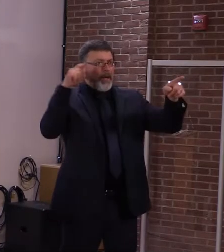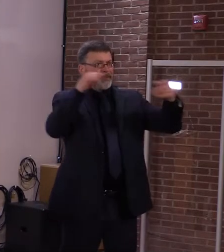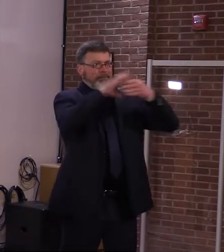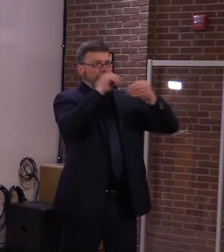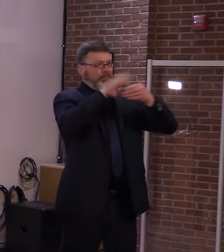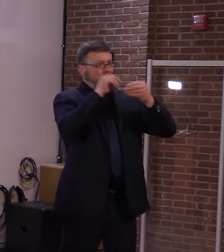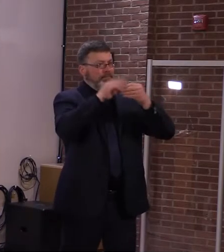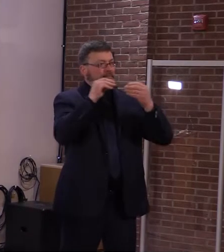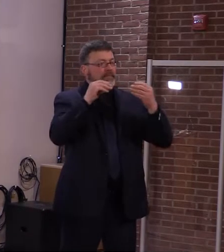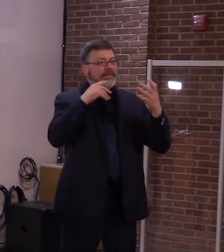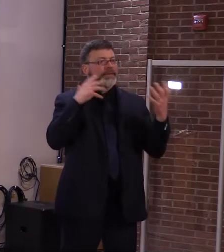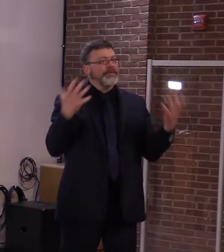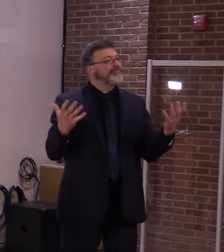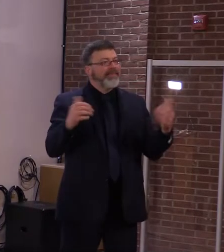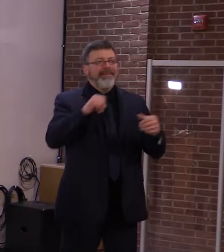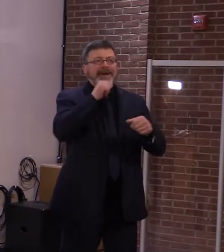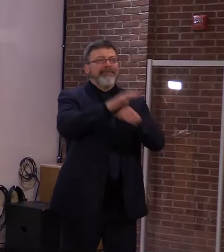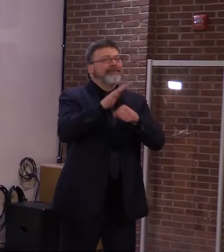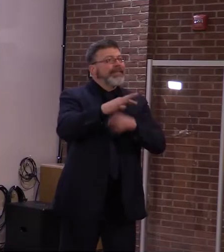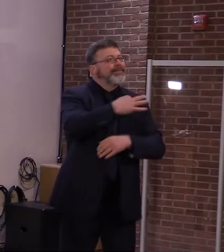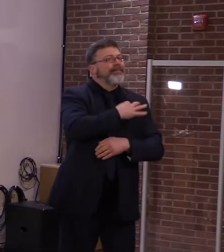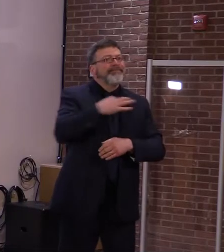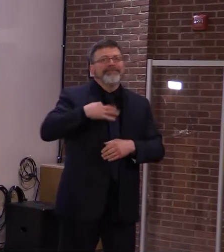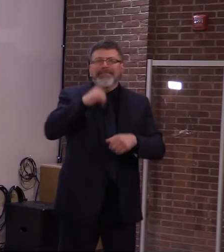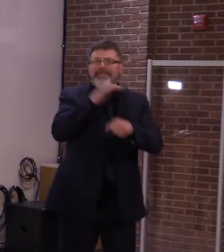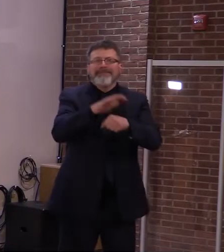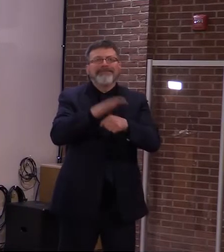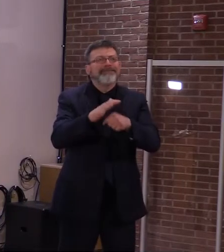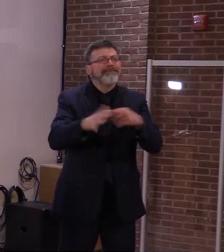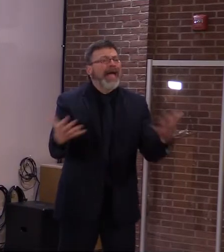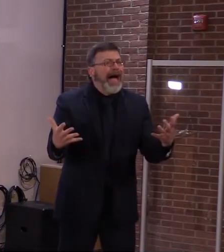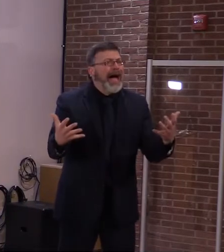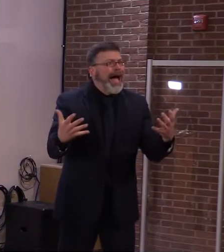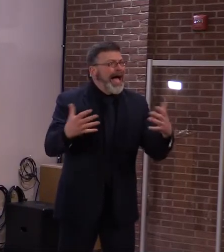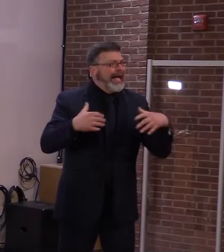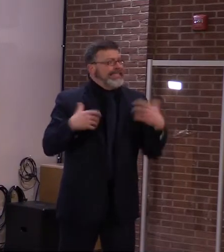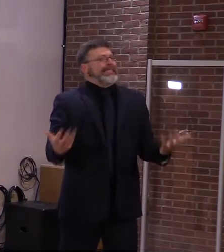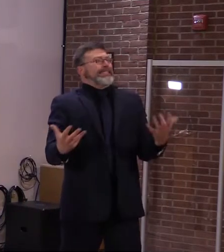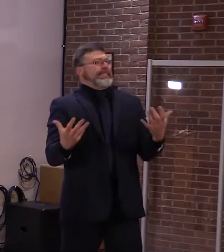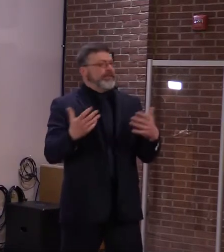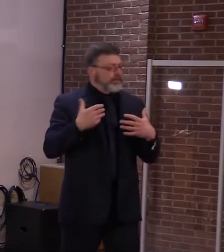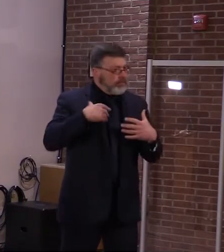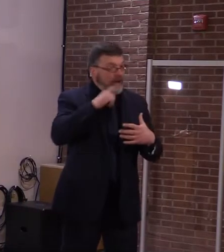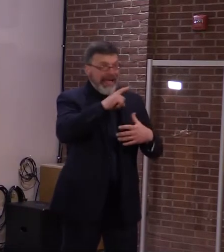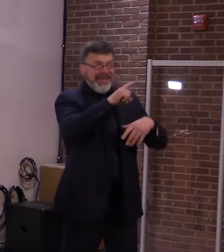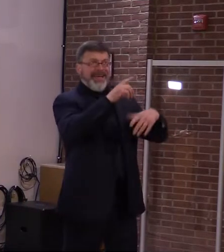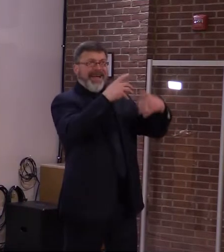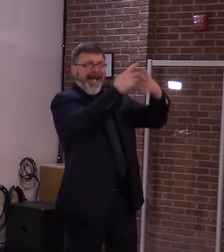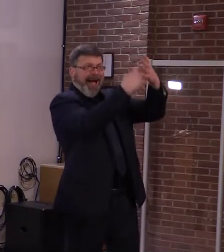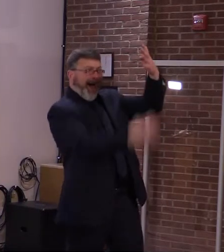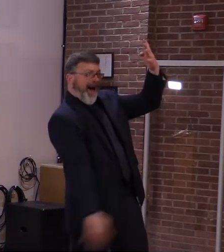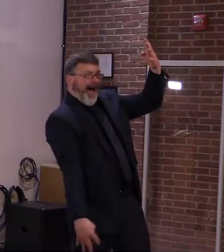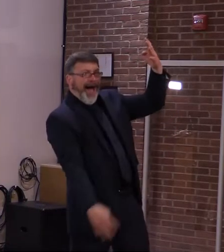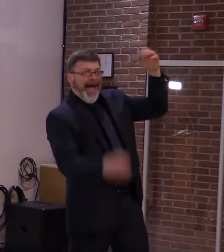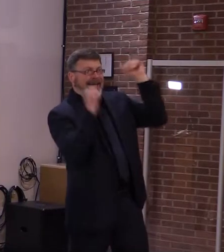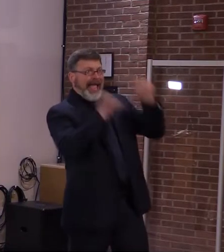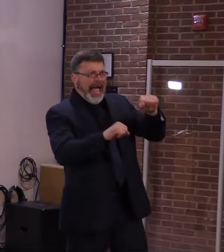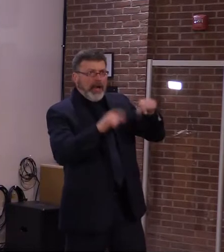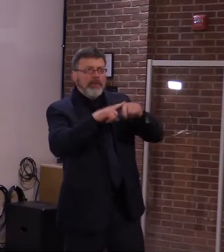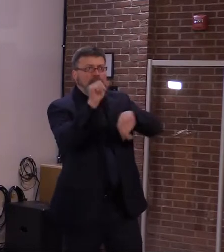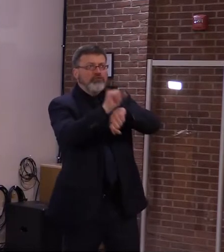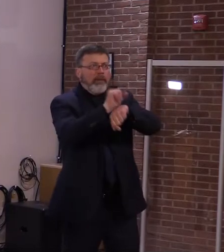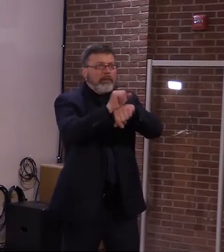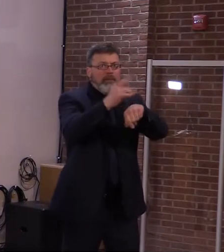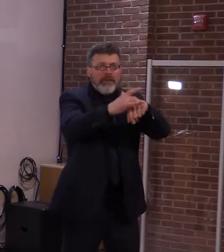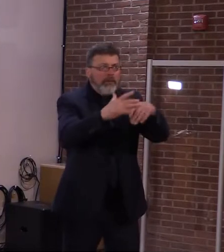currently many full and part-time positions available this summer across the state. The more people our summer